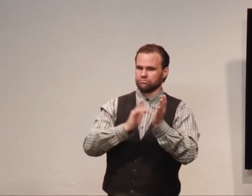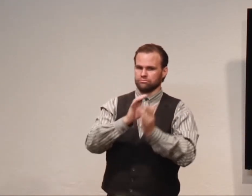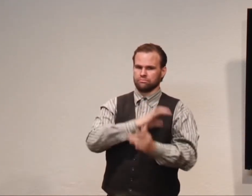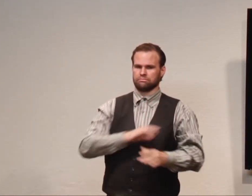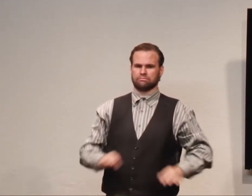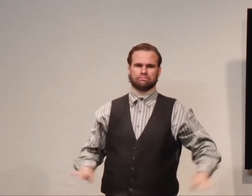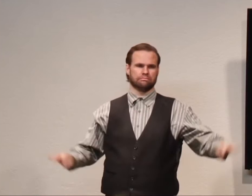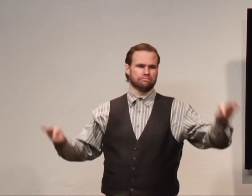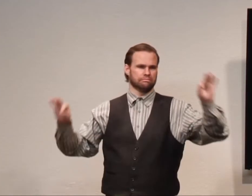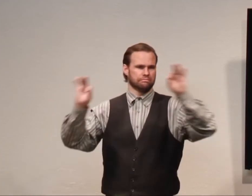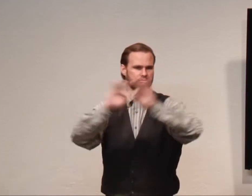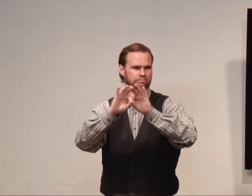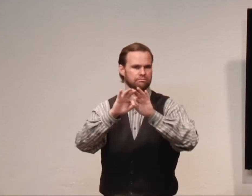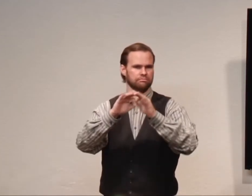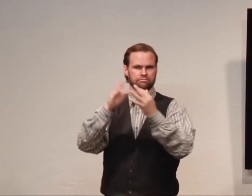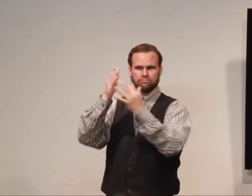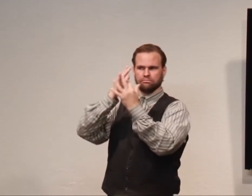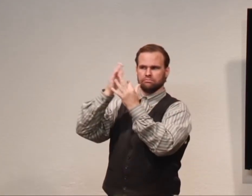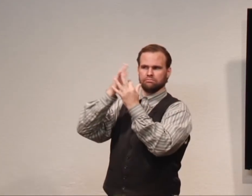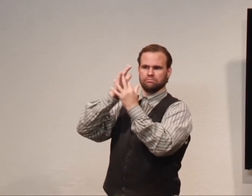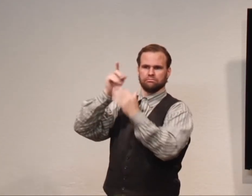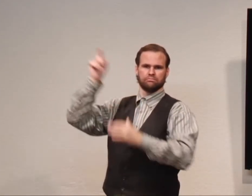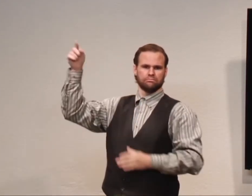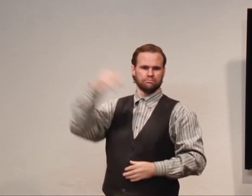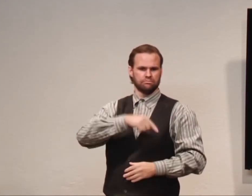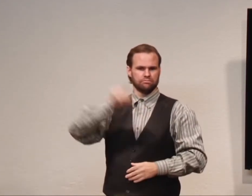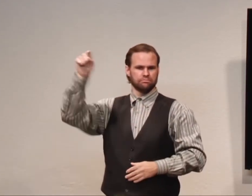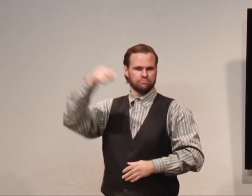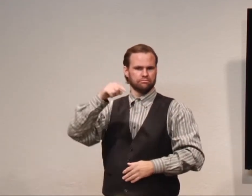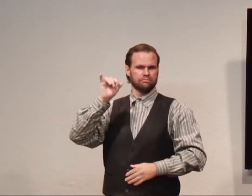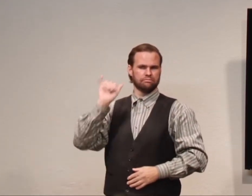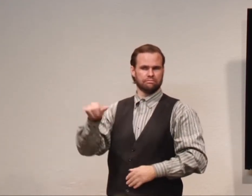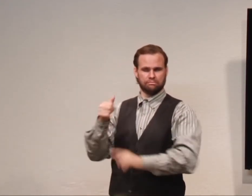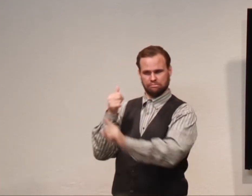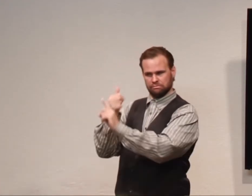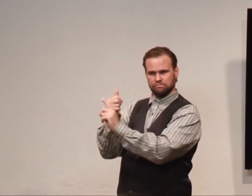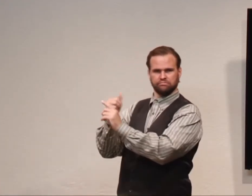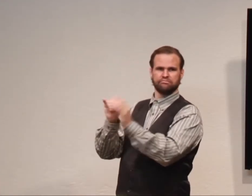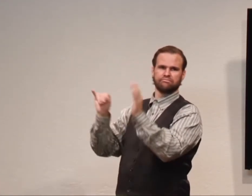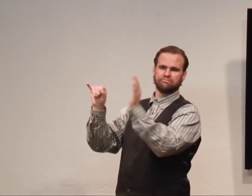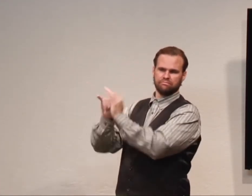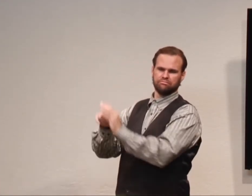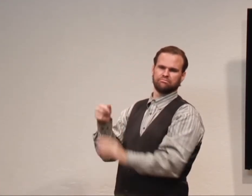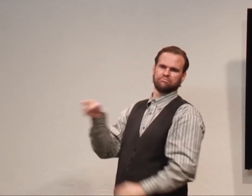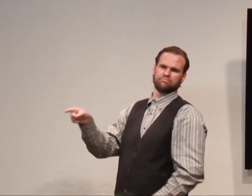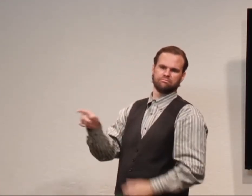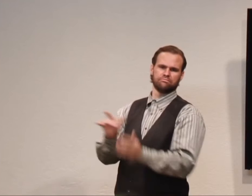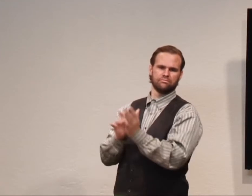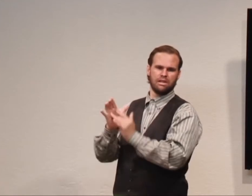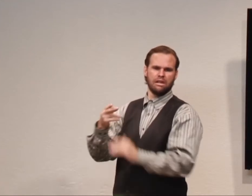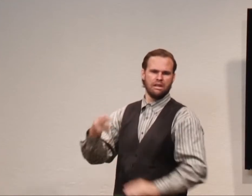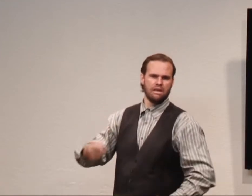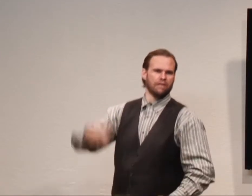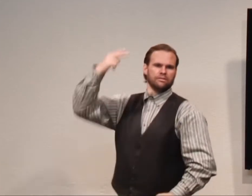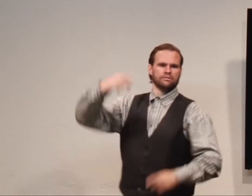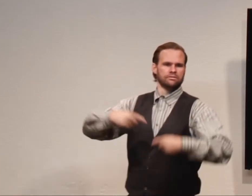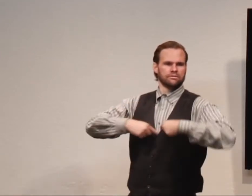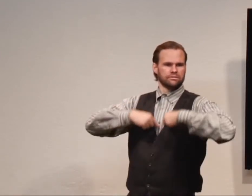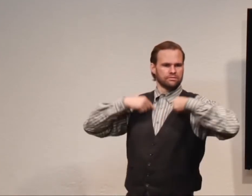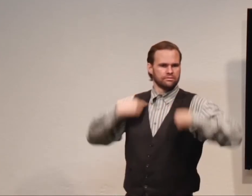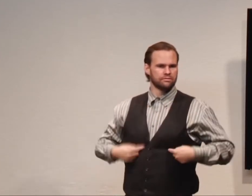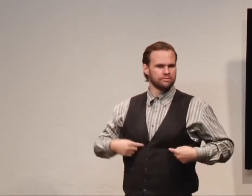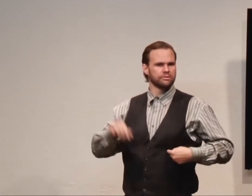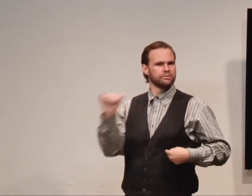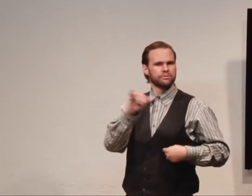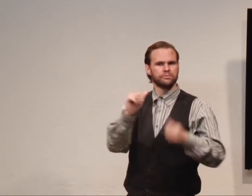then we can have fellowship with God the Father through Jesus Christ. He's our intercessory. He's our lawyer. He's our